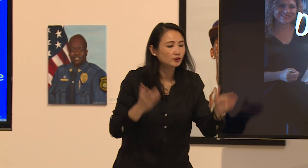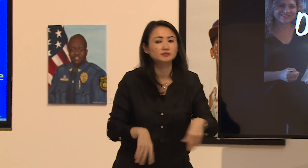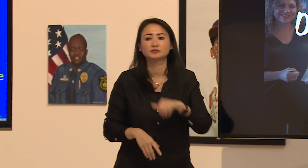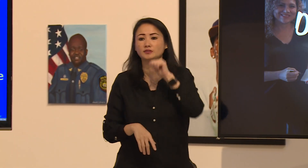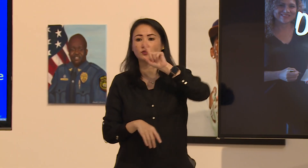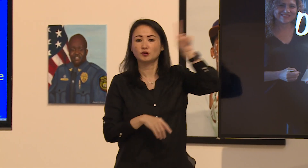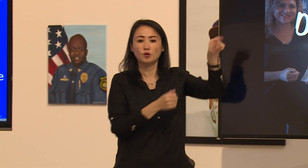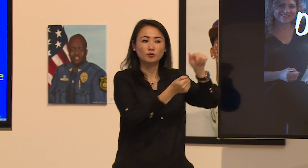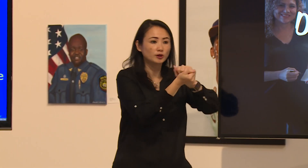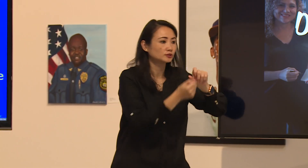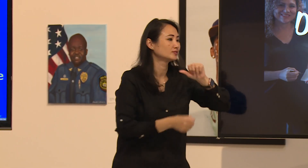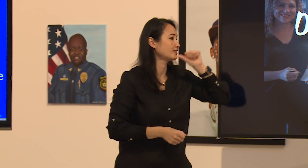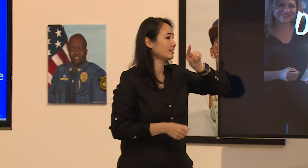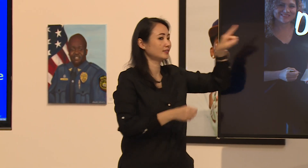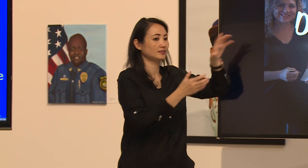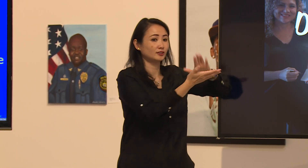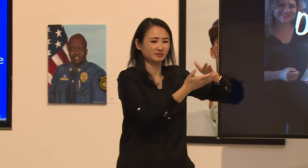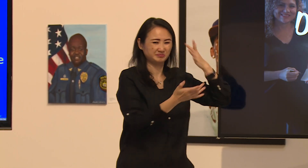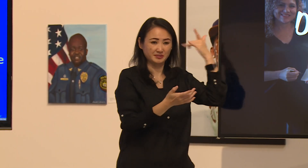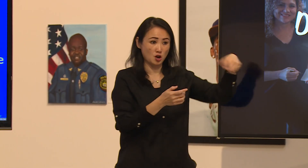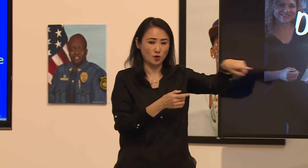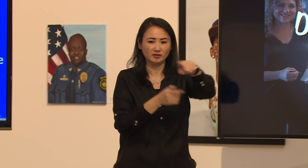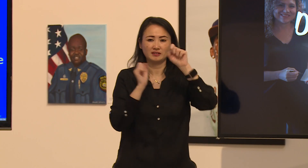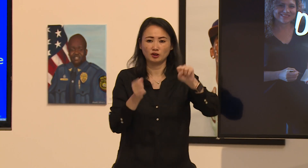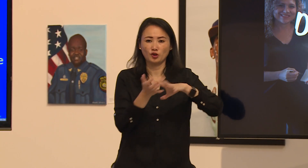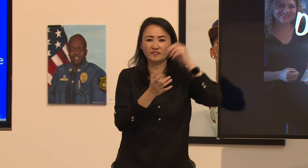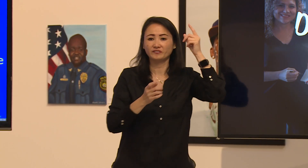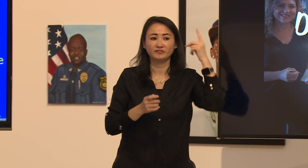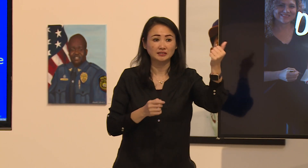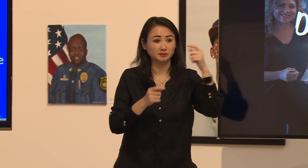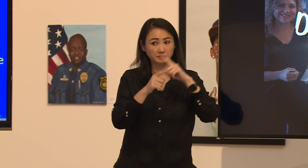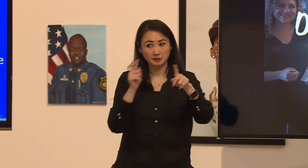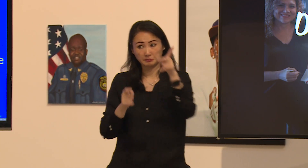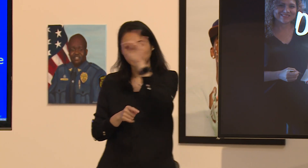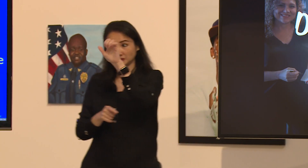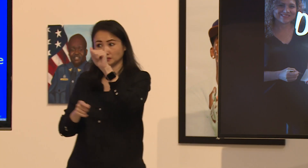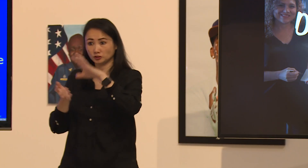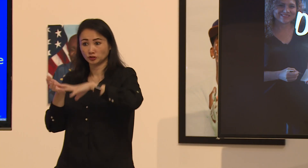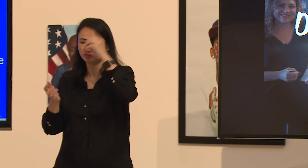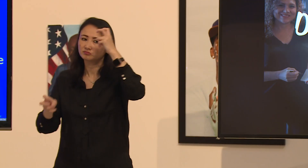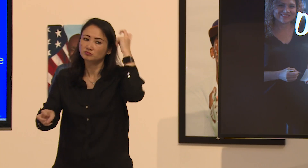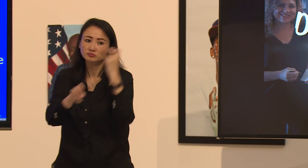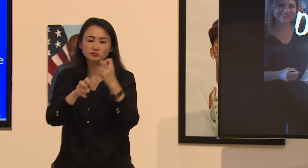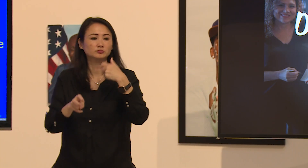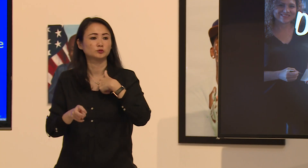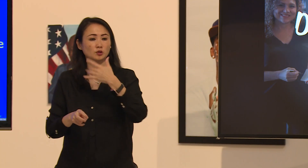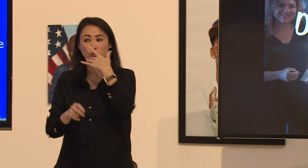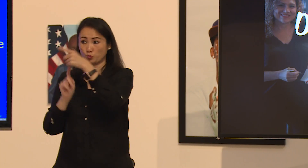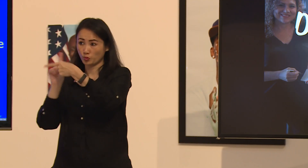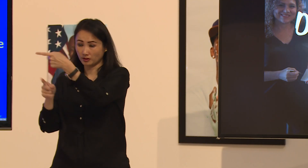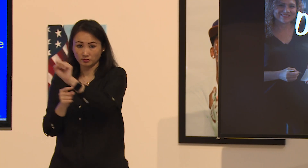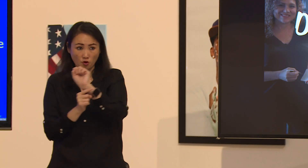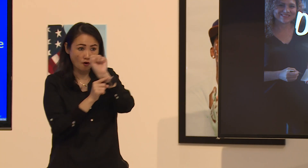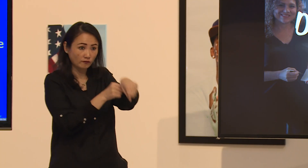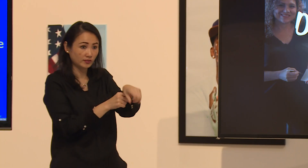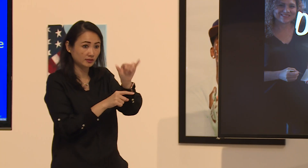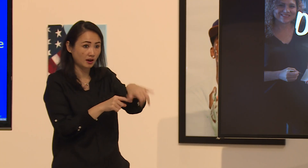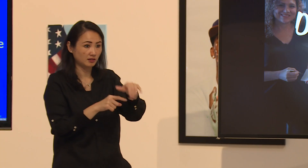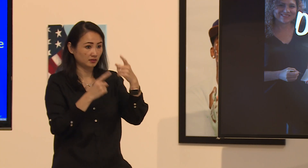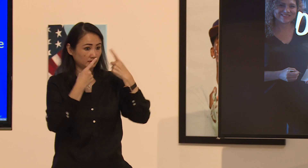interesting because all the training, all the cooking, they learned quickly, they picked it up, and they started to have that identity, and they were